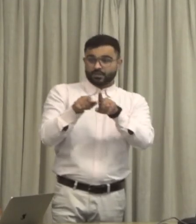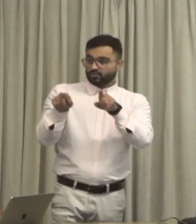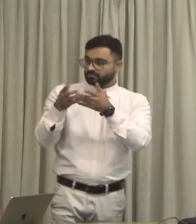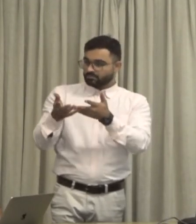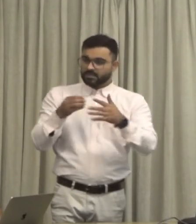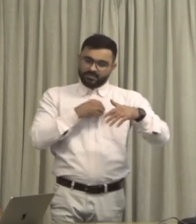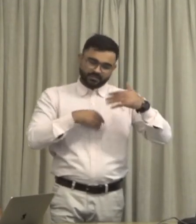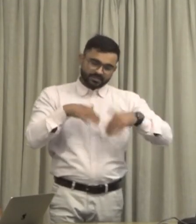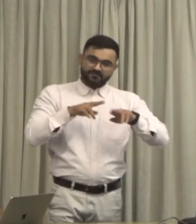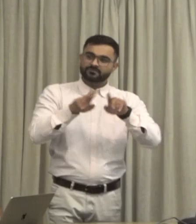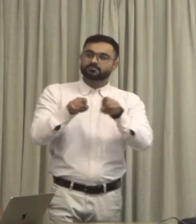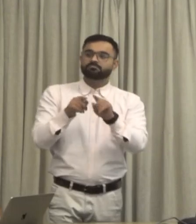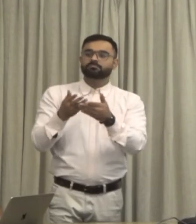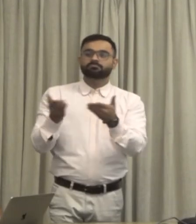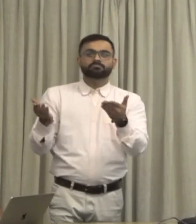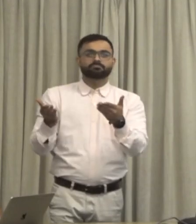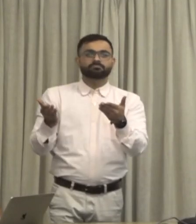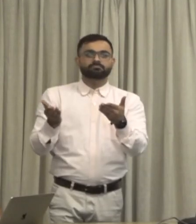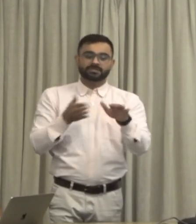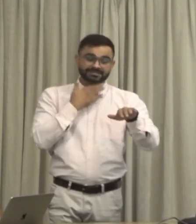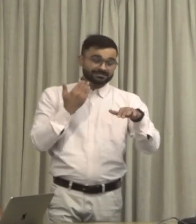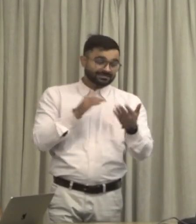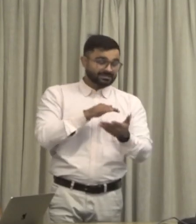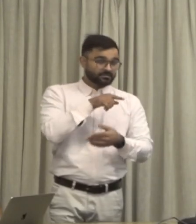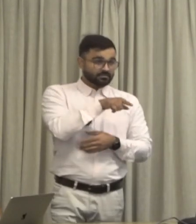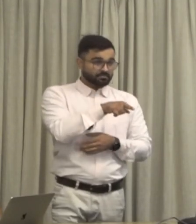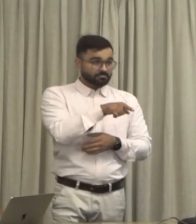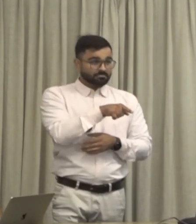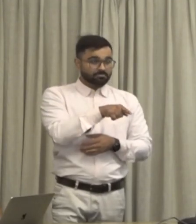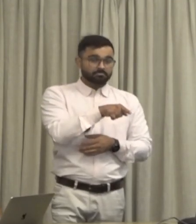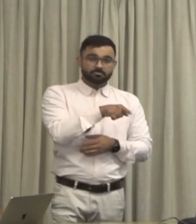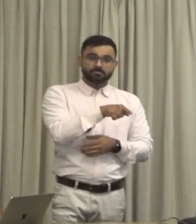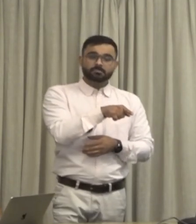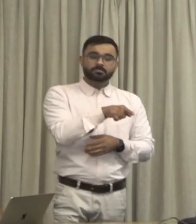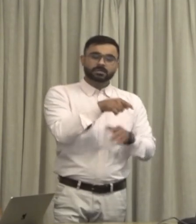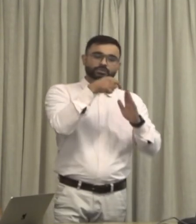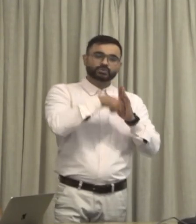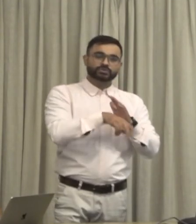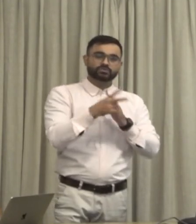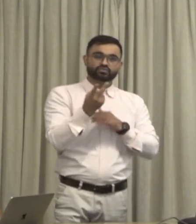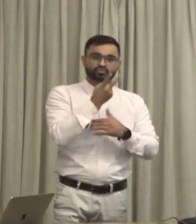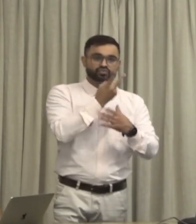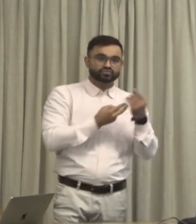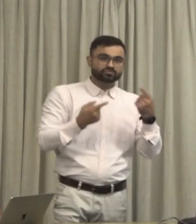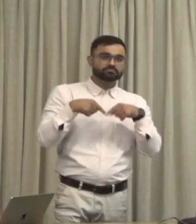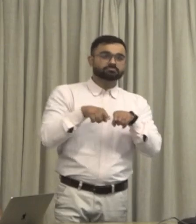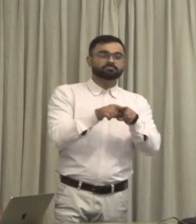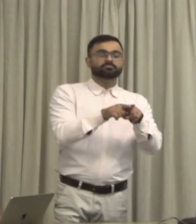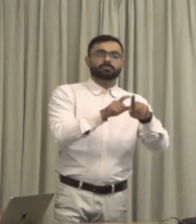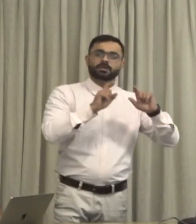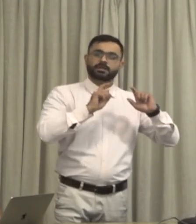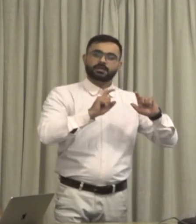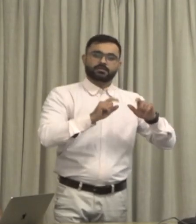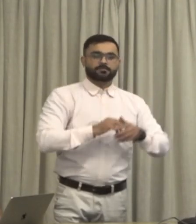the suffering family, because there's a dying person and there is a grieving person. So both are coming in the ambit of